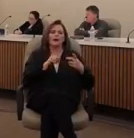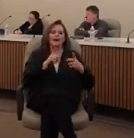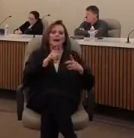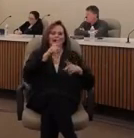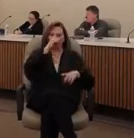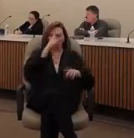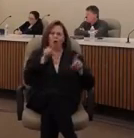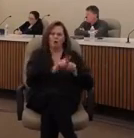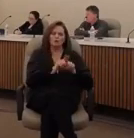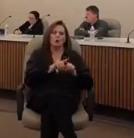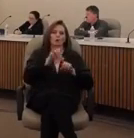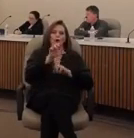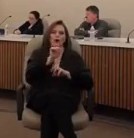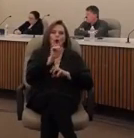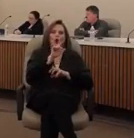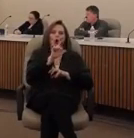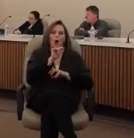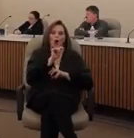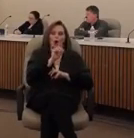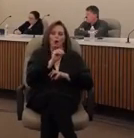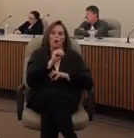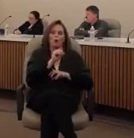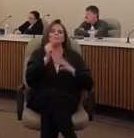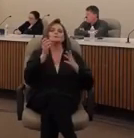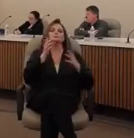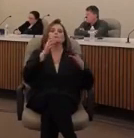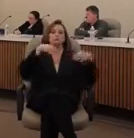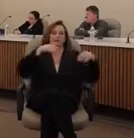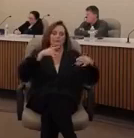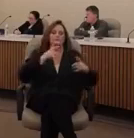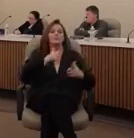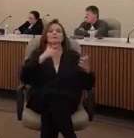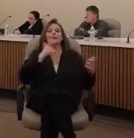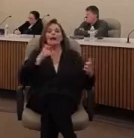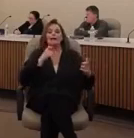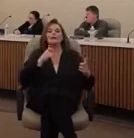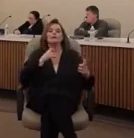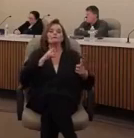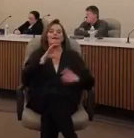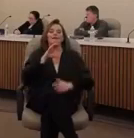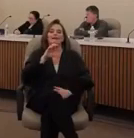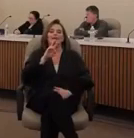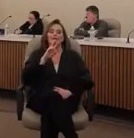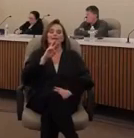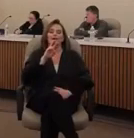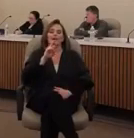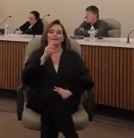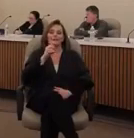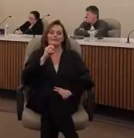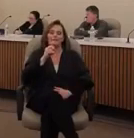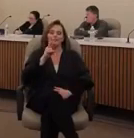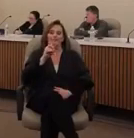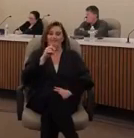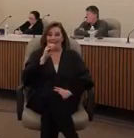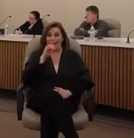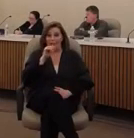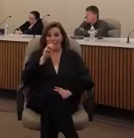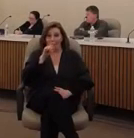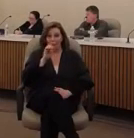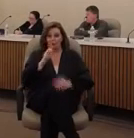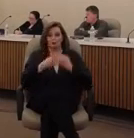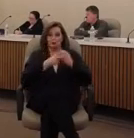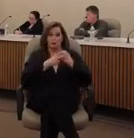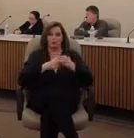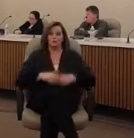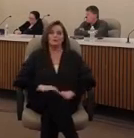as part of that. Has a significant amount of vehicle storage in relation to those uses. There's 3 bays in the building that